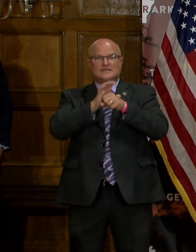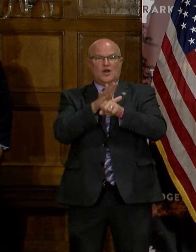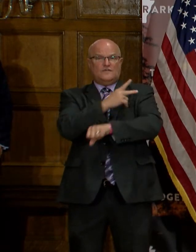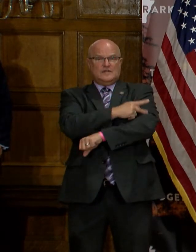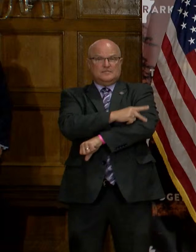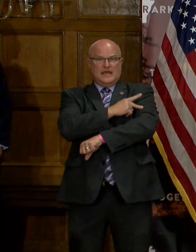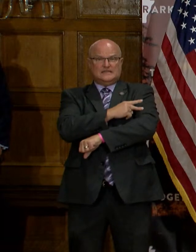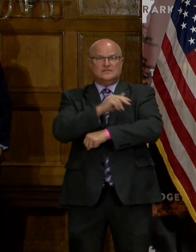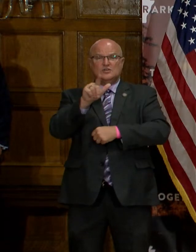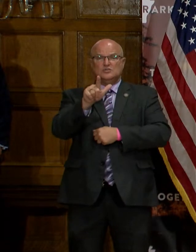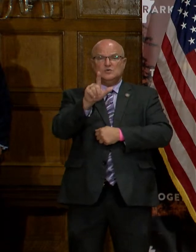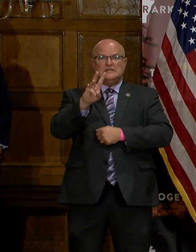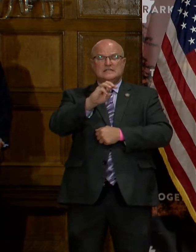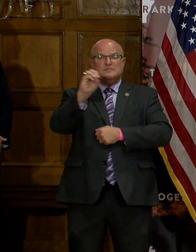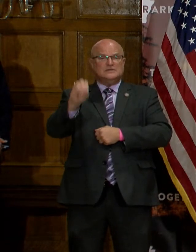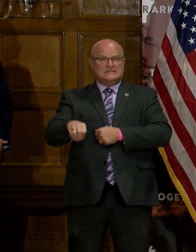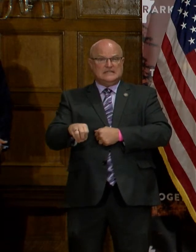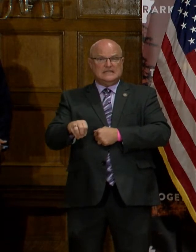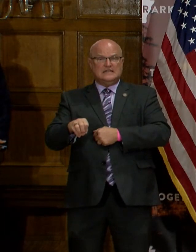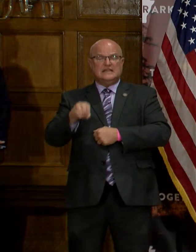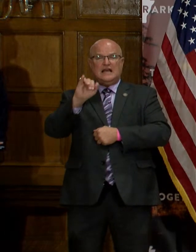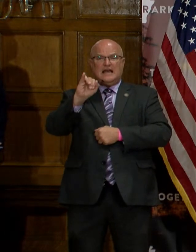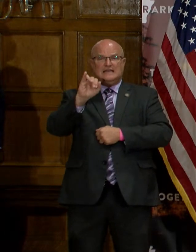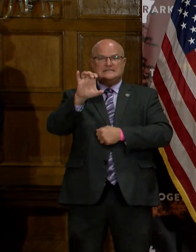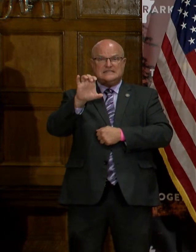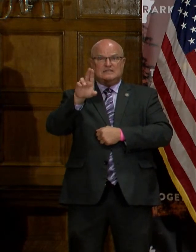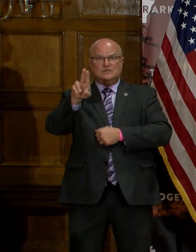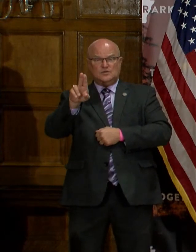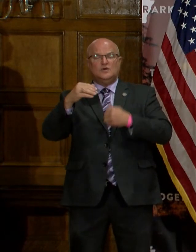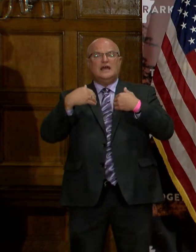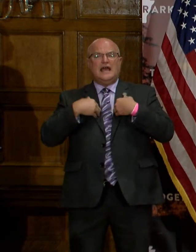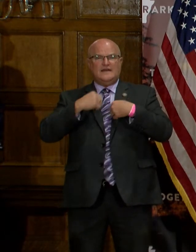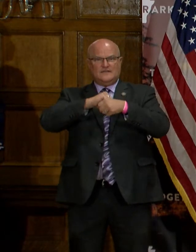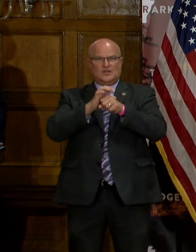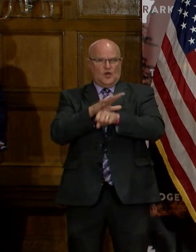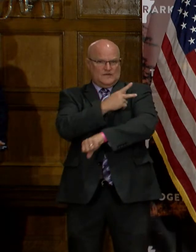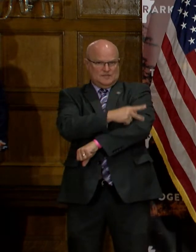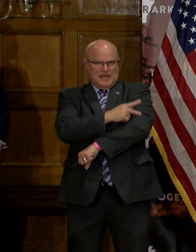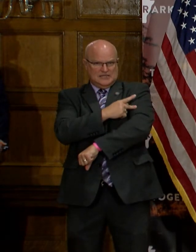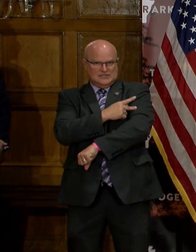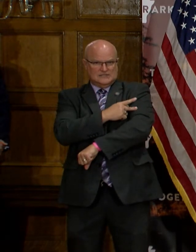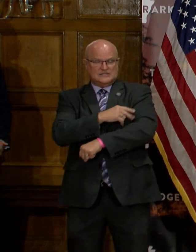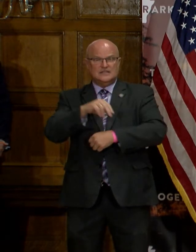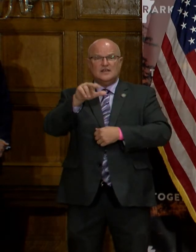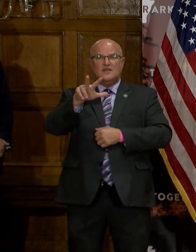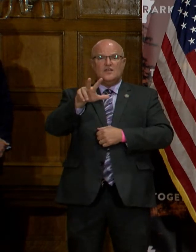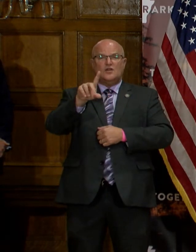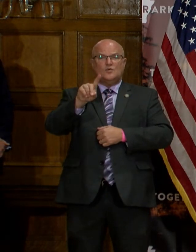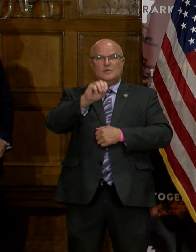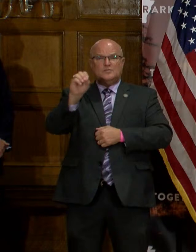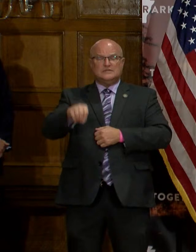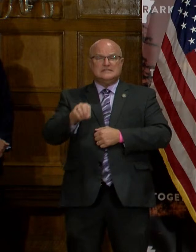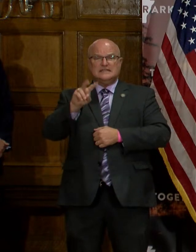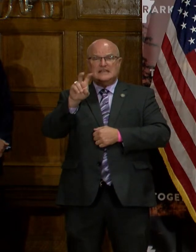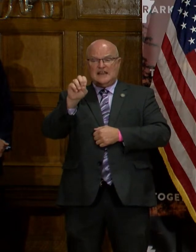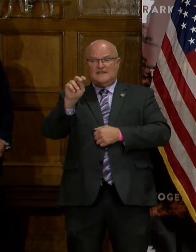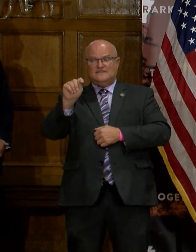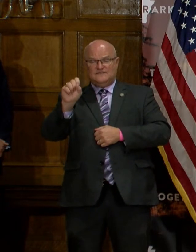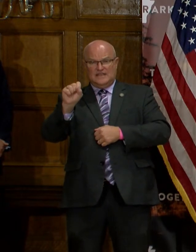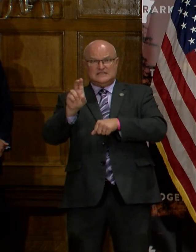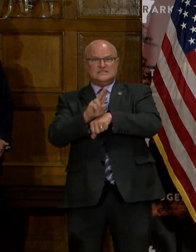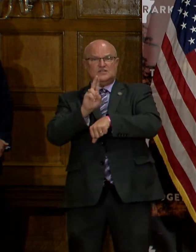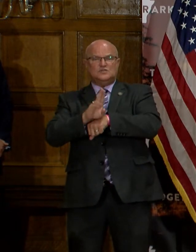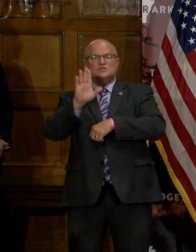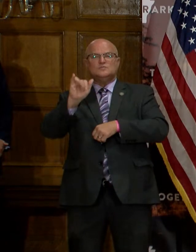patients, 26% of occupied ICU beds have COVID patients, and 31% of vents are in use